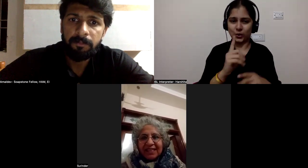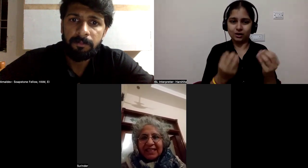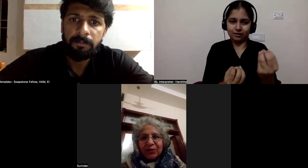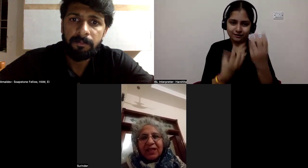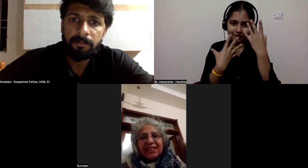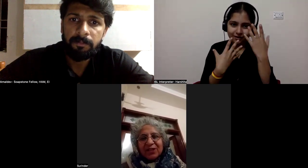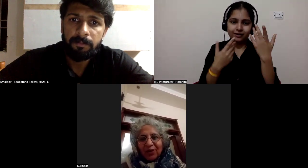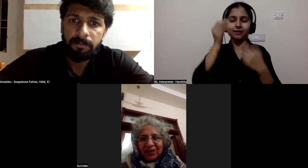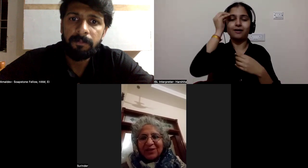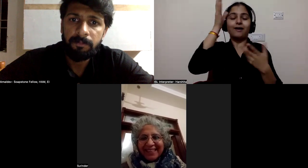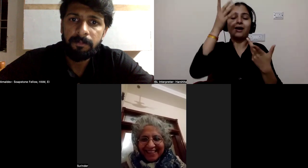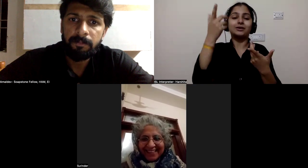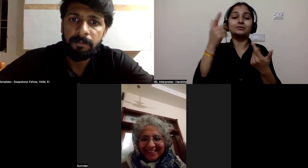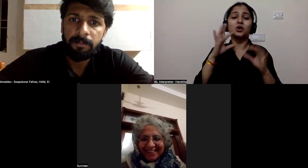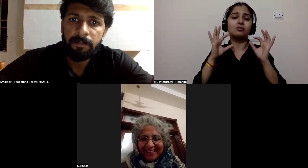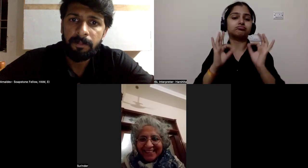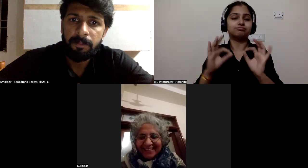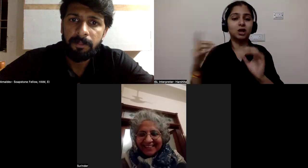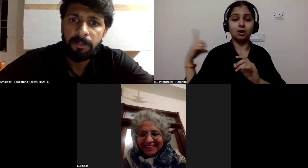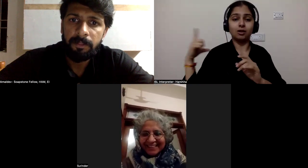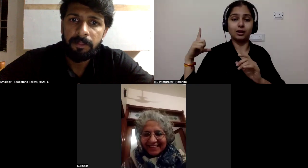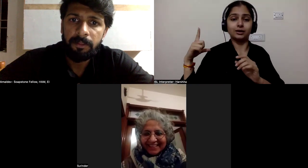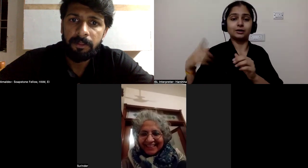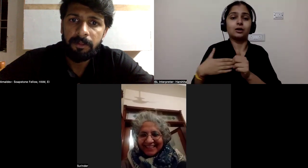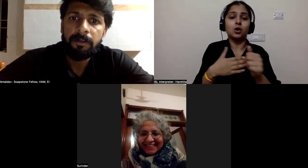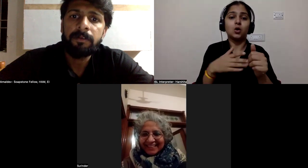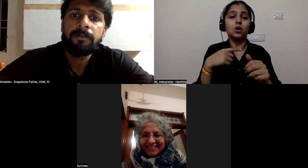the qualities of a good leader.